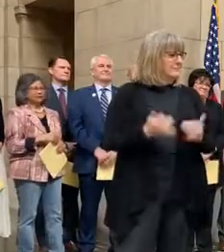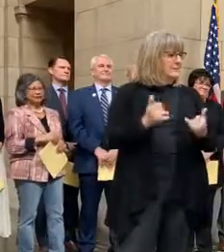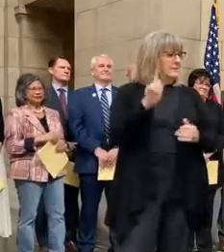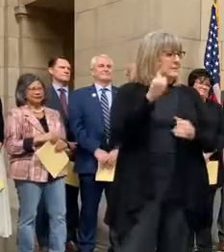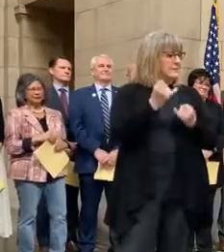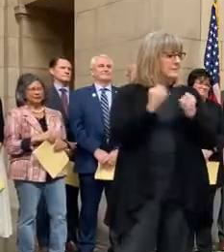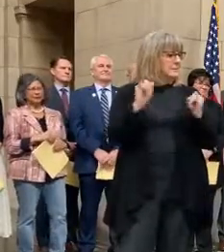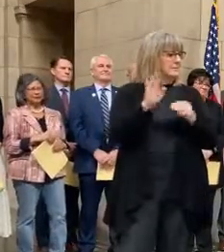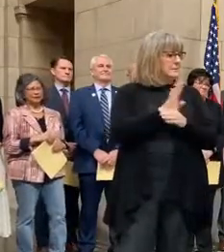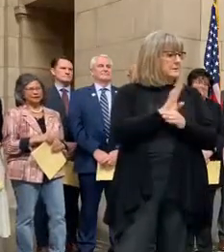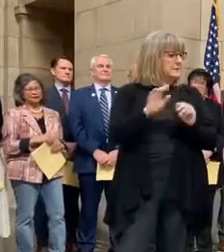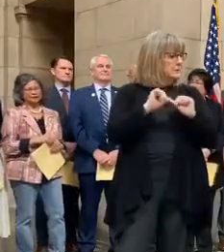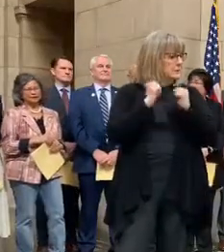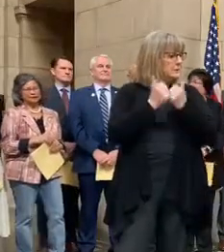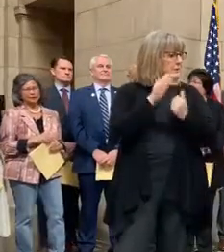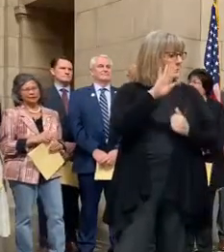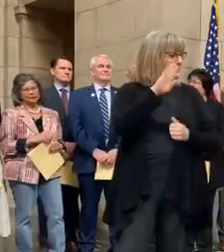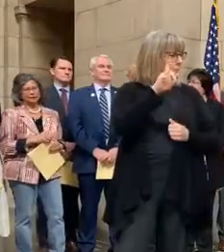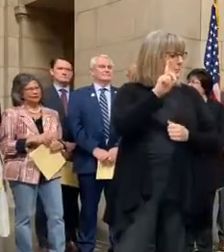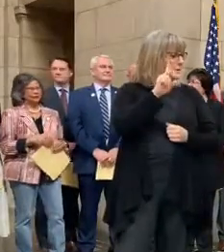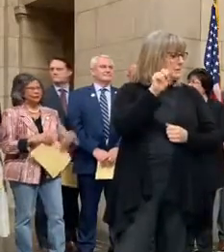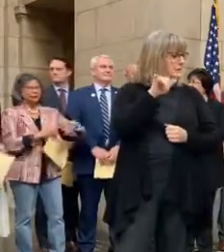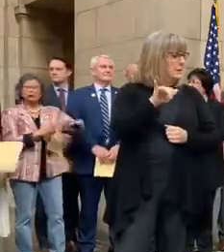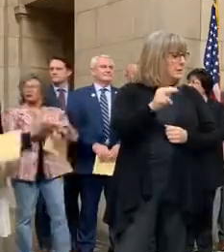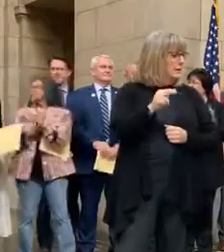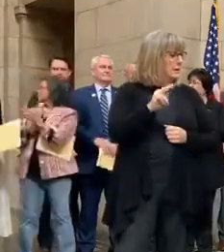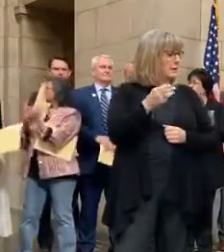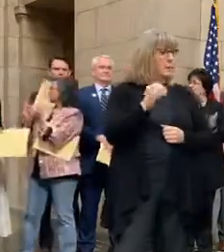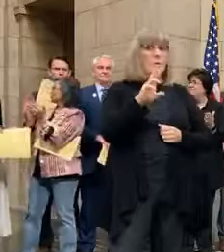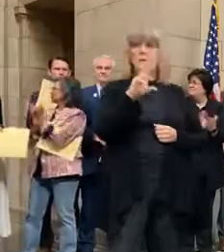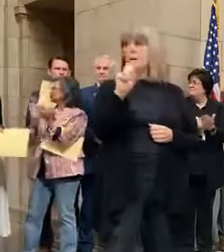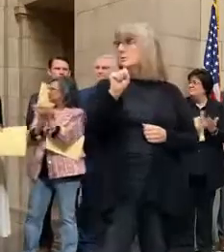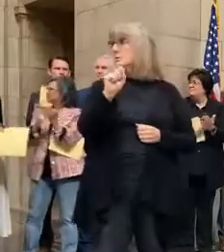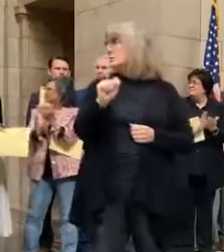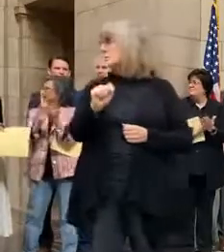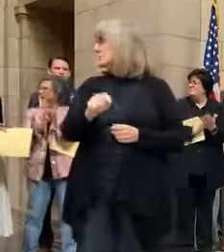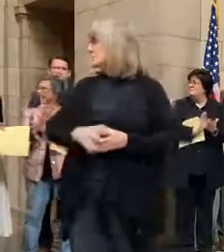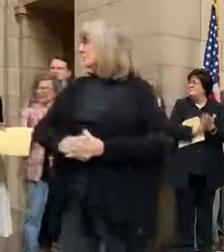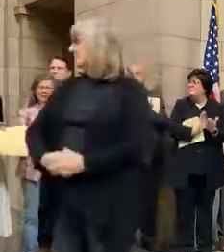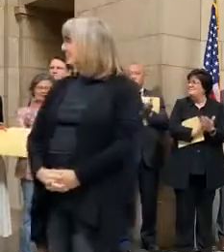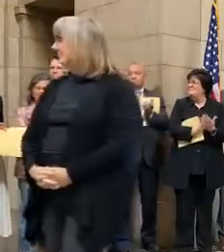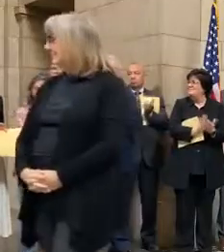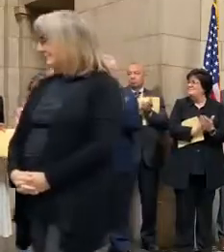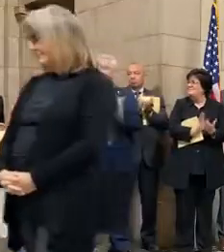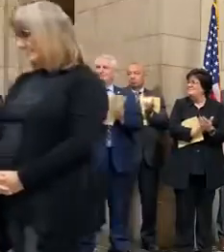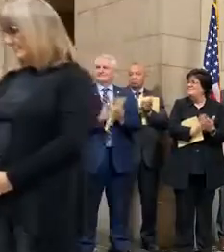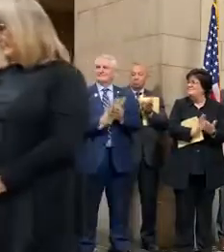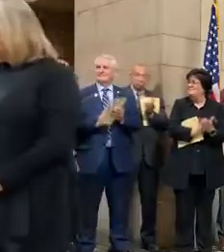And from the Lincoln Independent Business Association, Bud Seinhorst. Where's Bud?